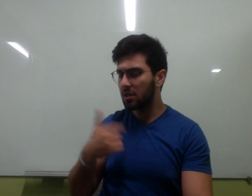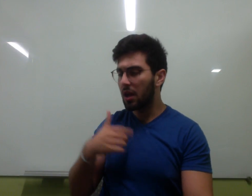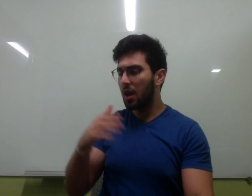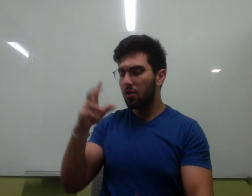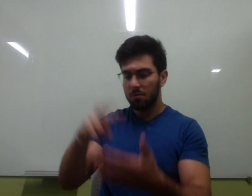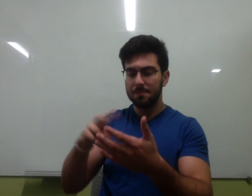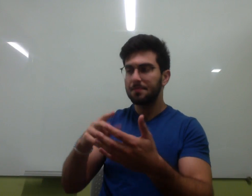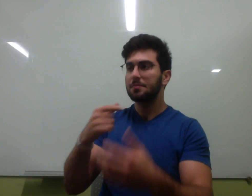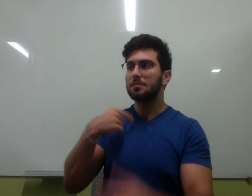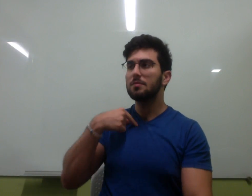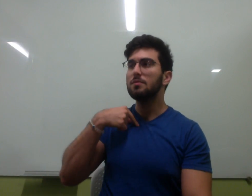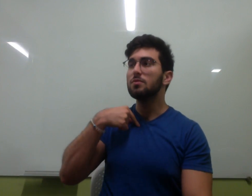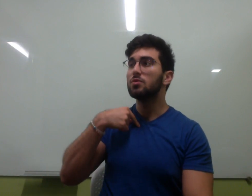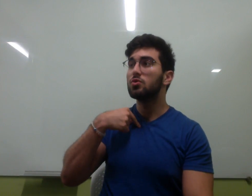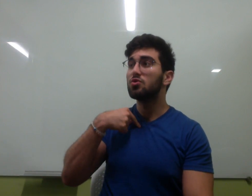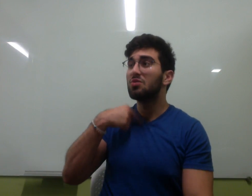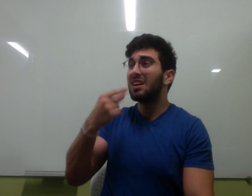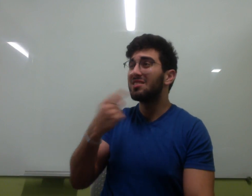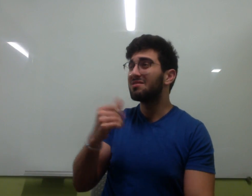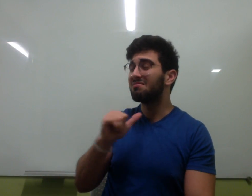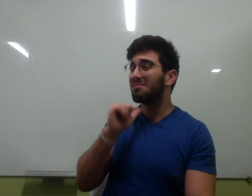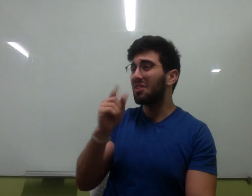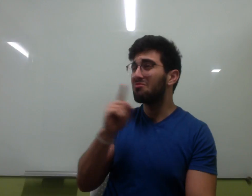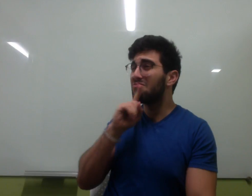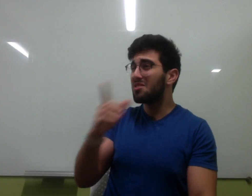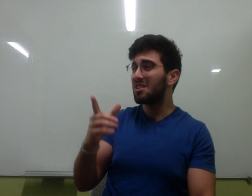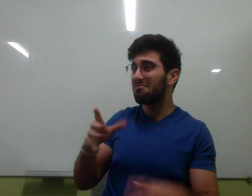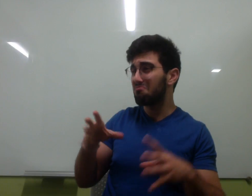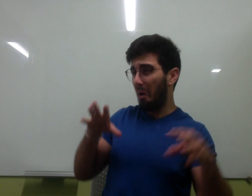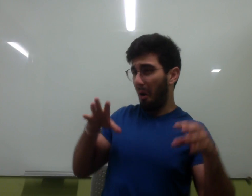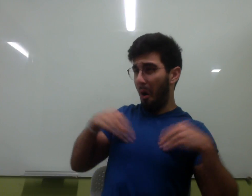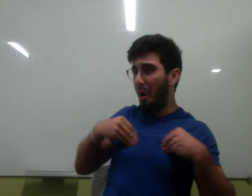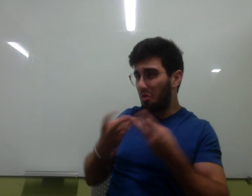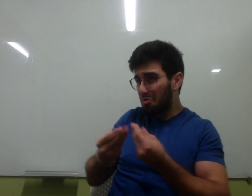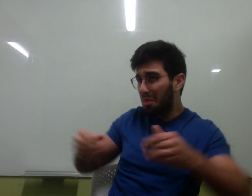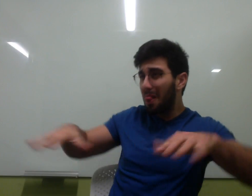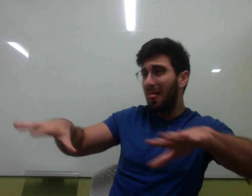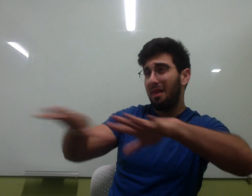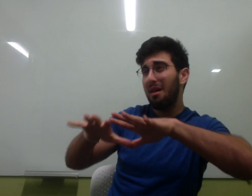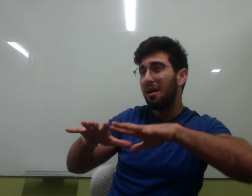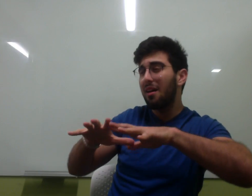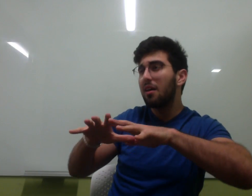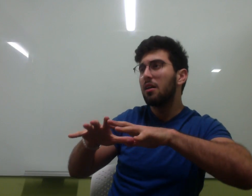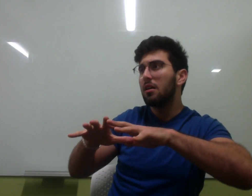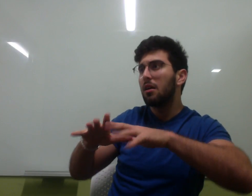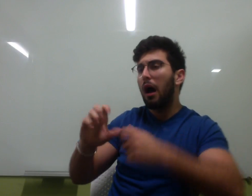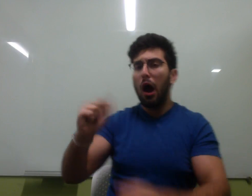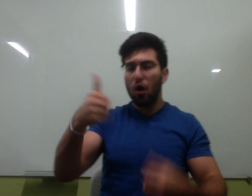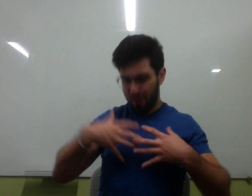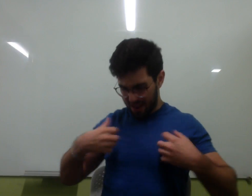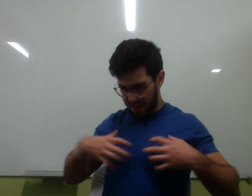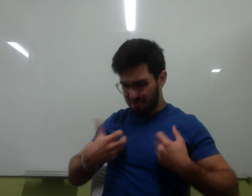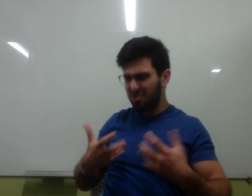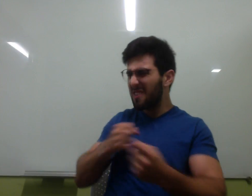do fight, male giraffes do fight, it's strictly over access to